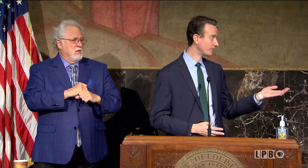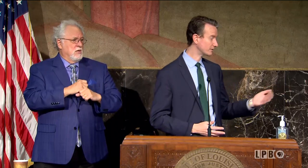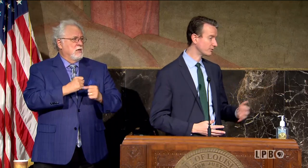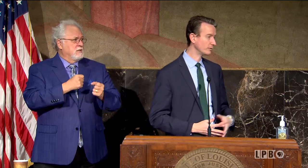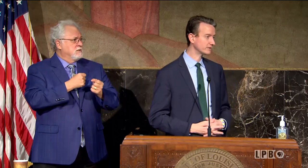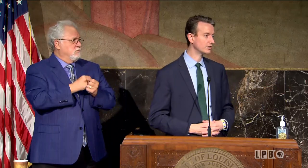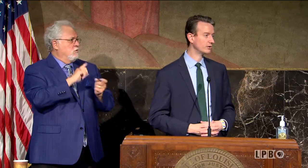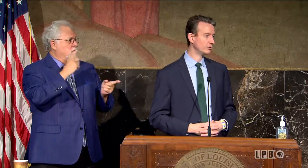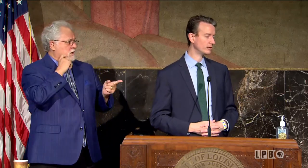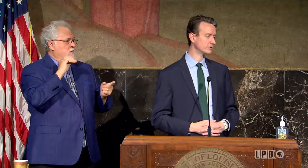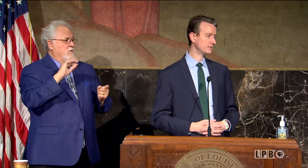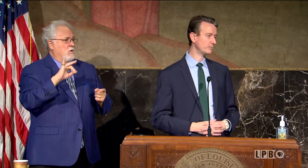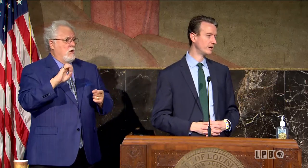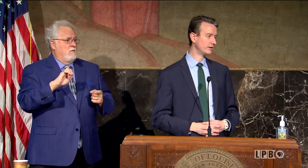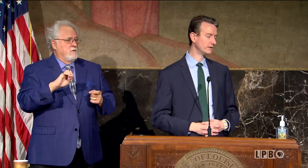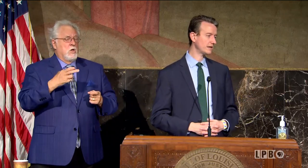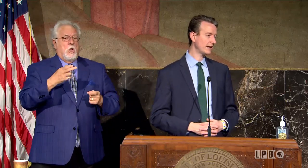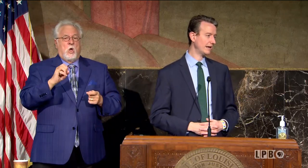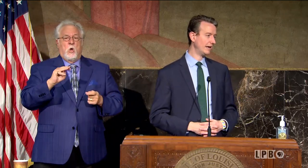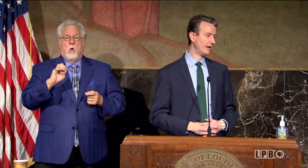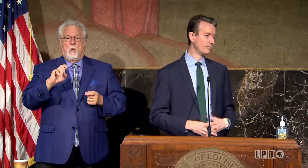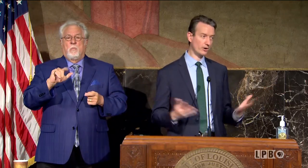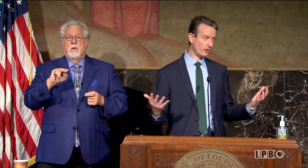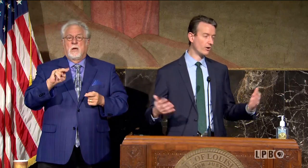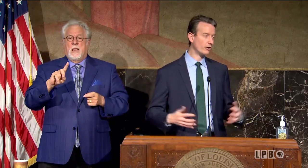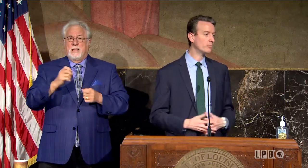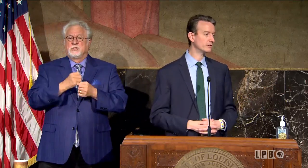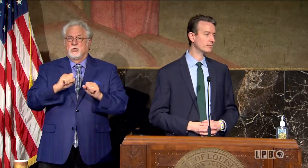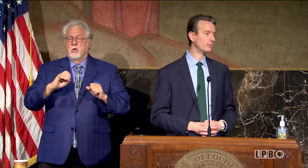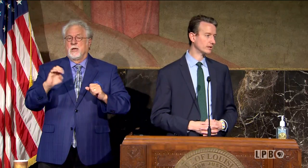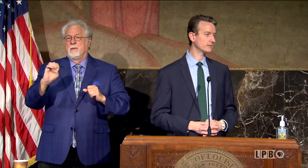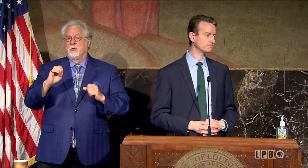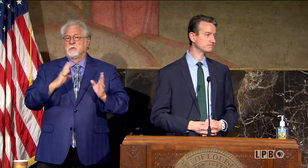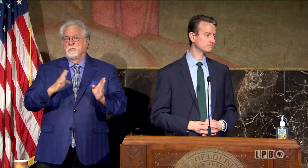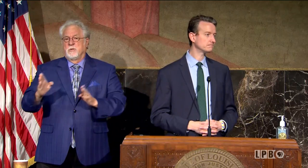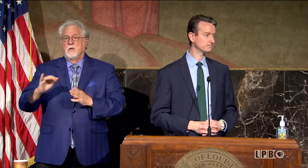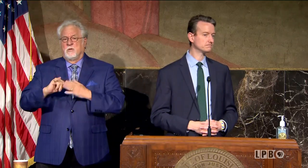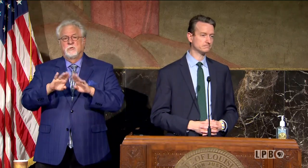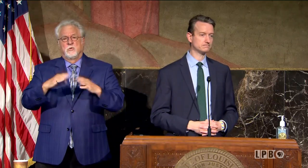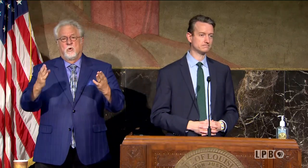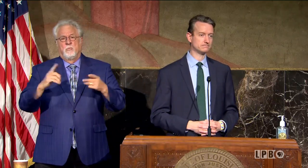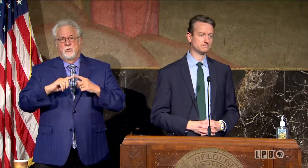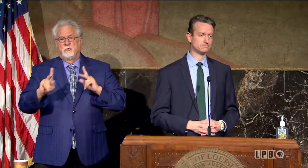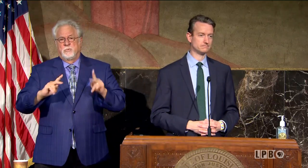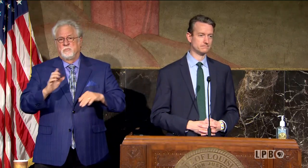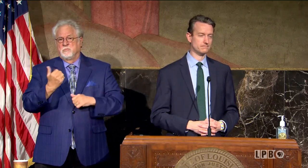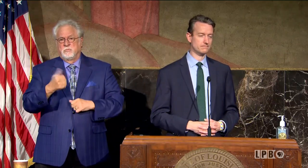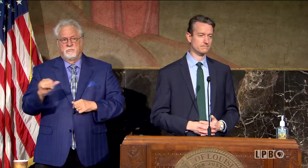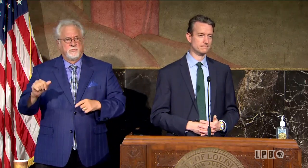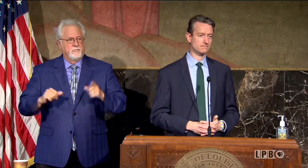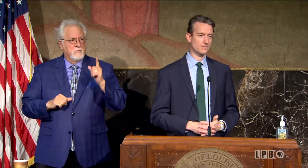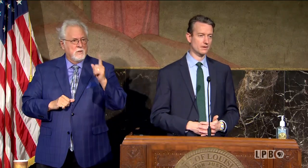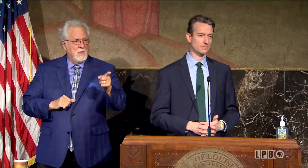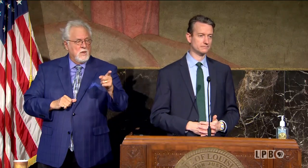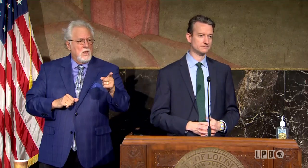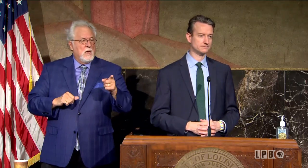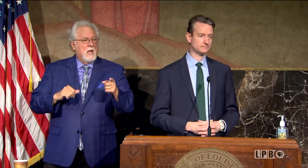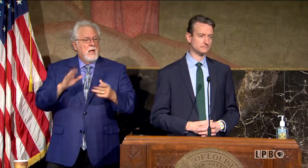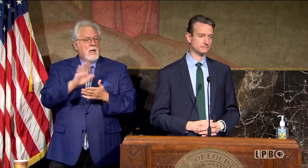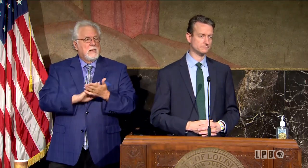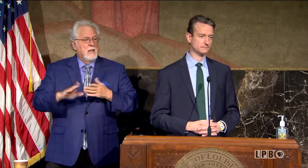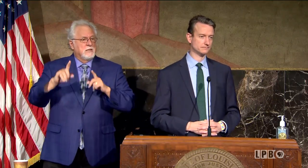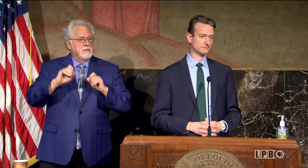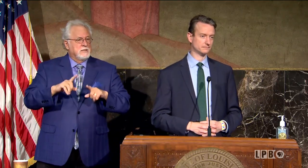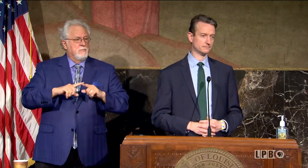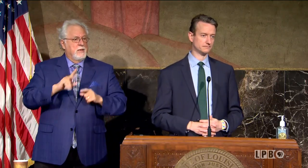of the Governor's Office of Homeland Security and Emergency Preparedness are open to the public. Talking about higher ed testing, but